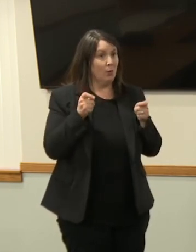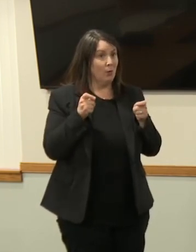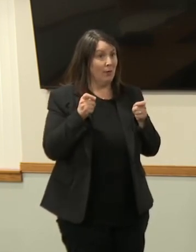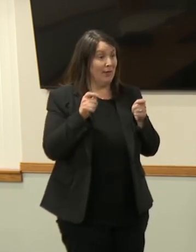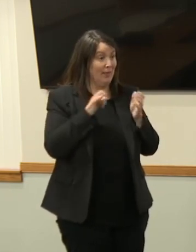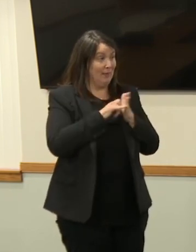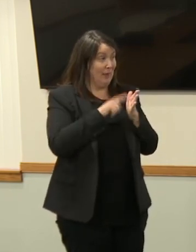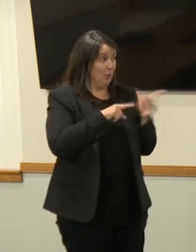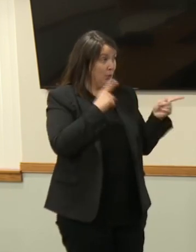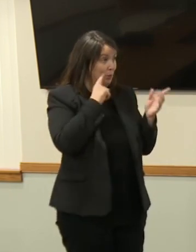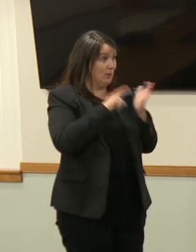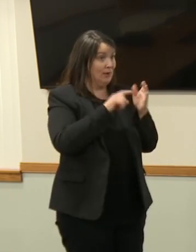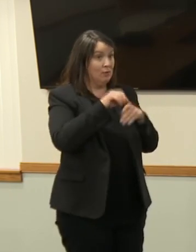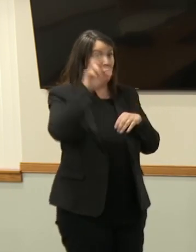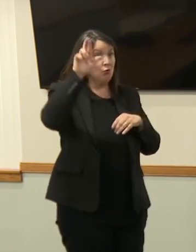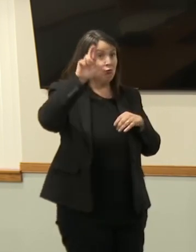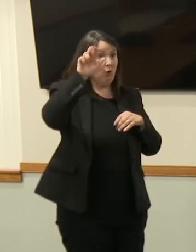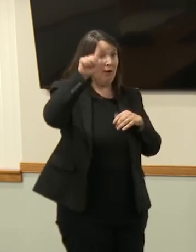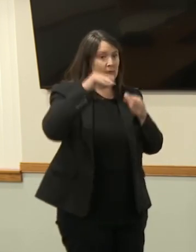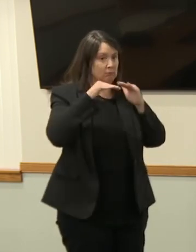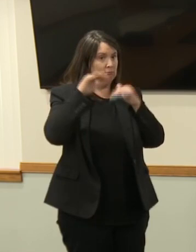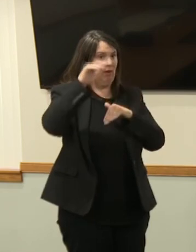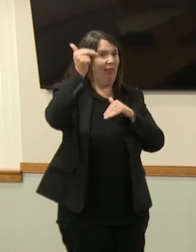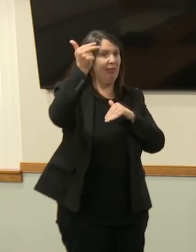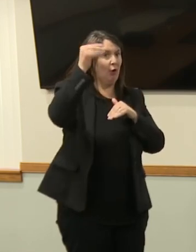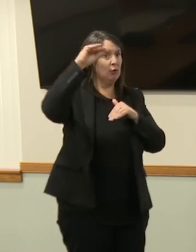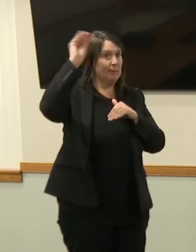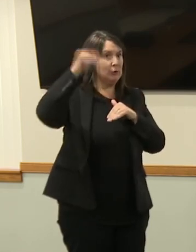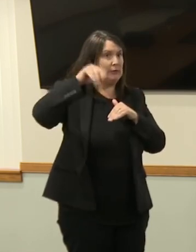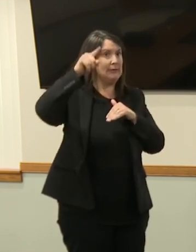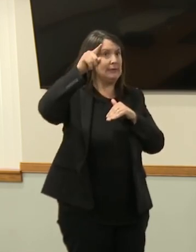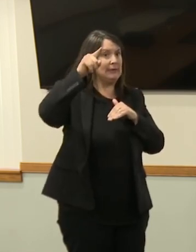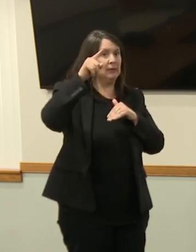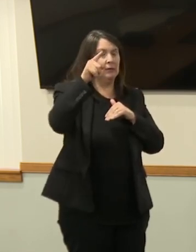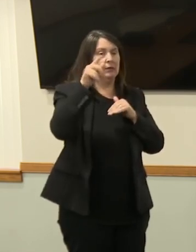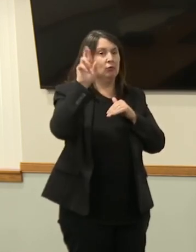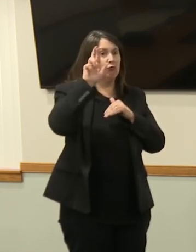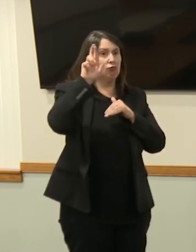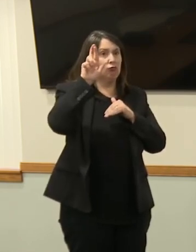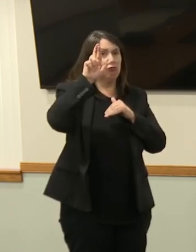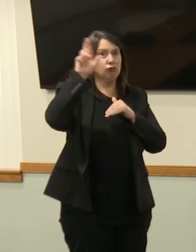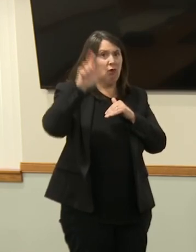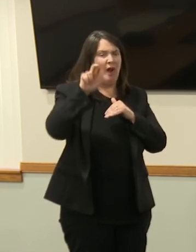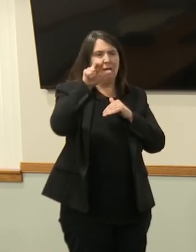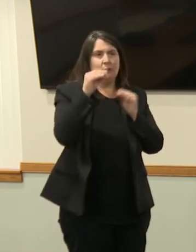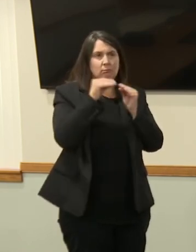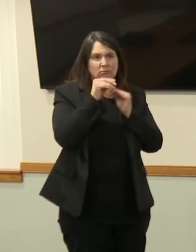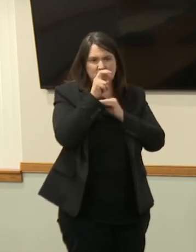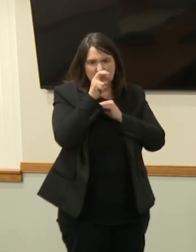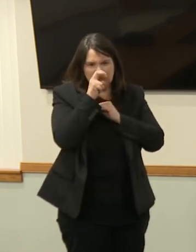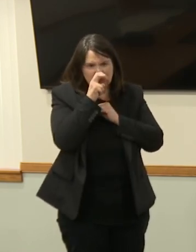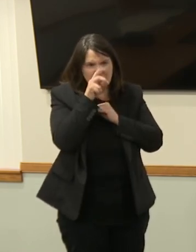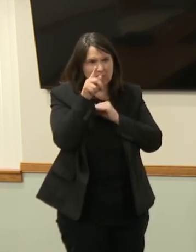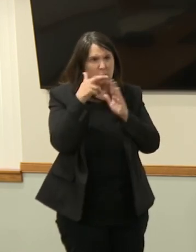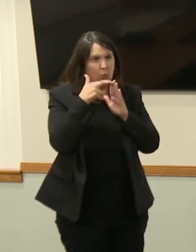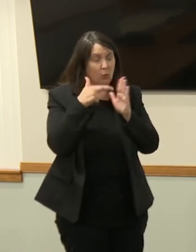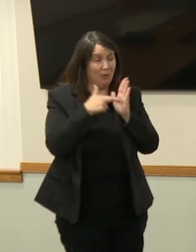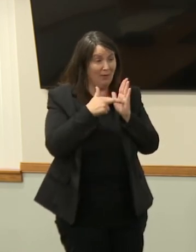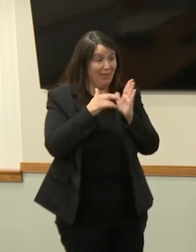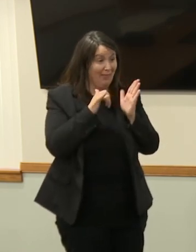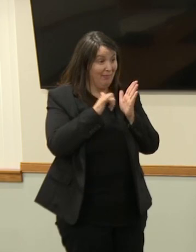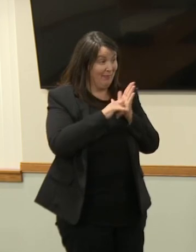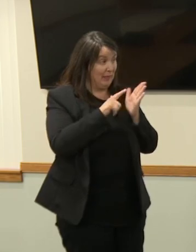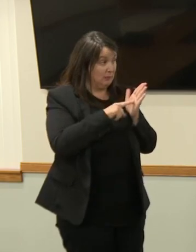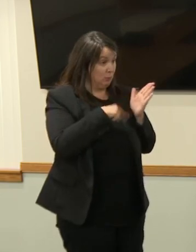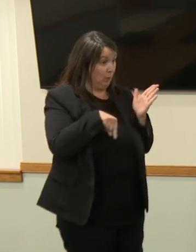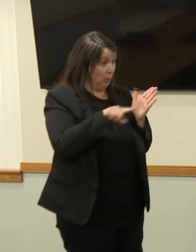Rockford area where it's now like over 13% positivity and they've implemented even more restrictions than previously? Is that where we're headed to if